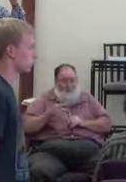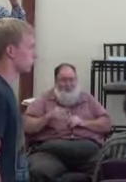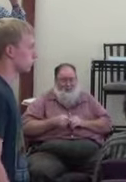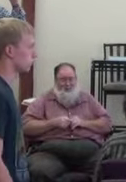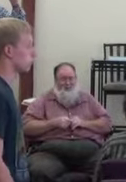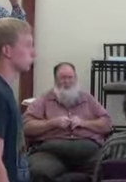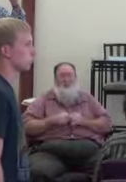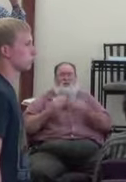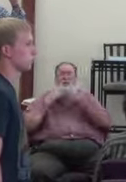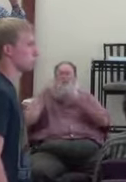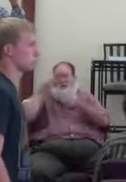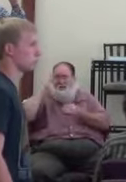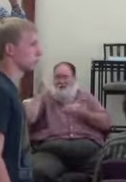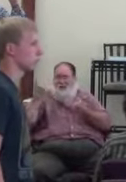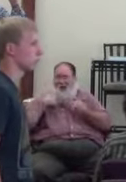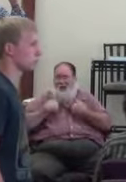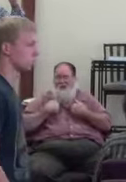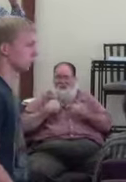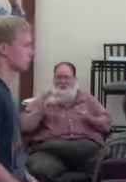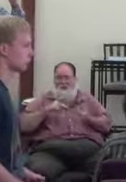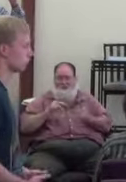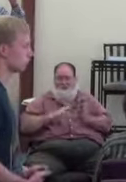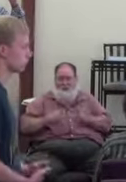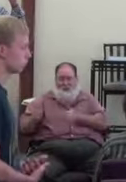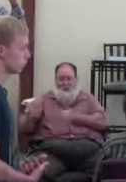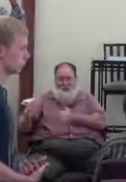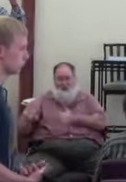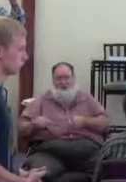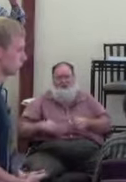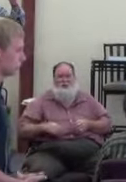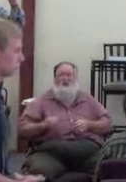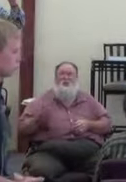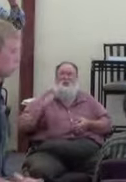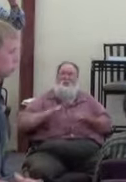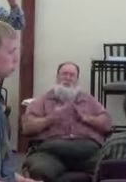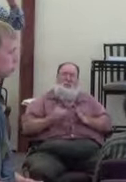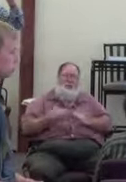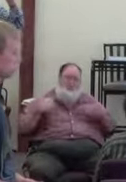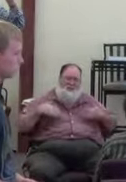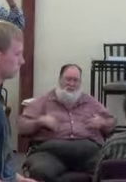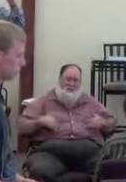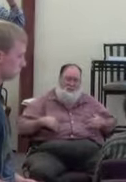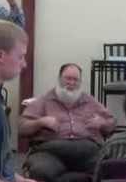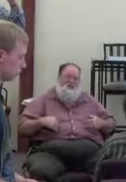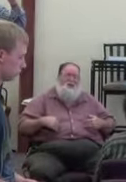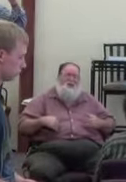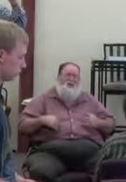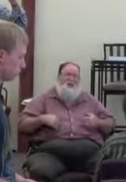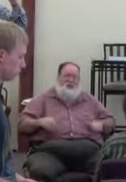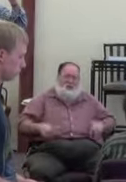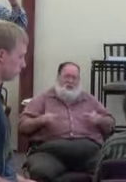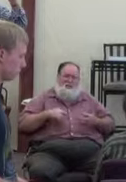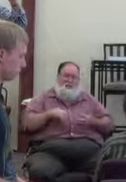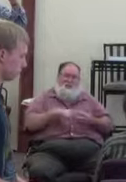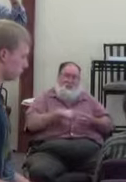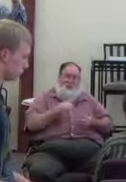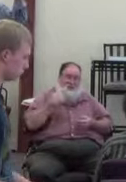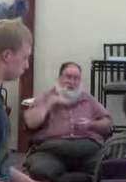And thank God he had the perfect plan. He became flesh and dwelt among us. And I thought, how cool is